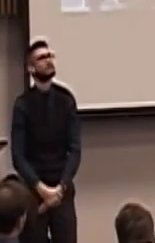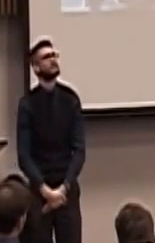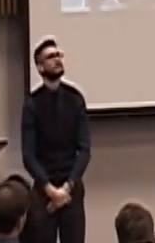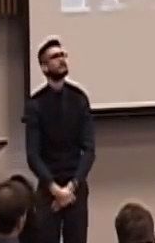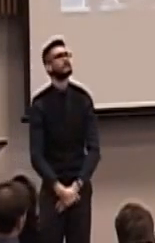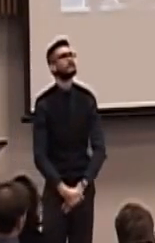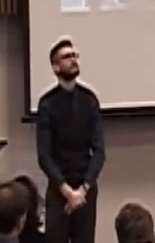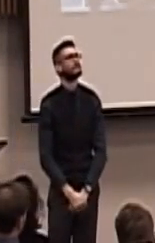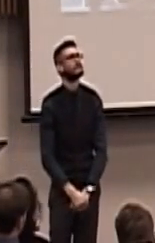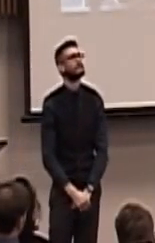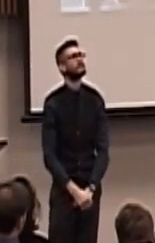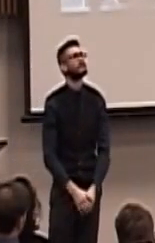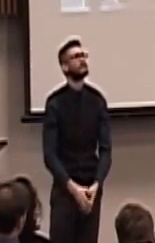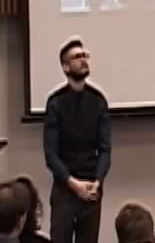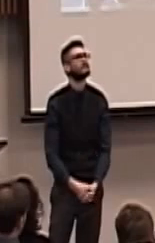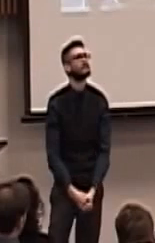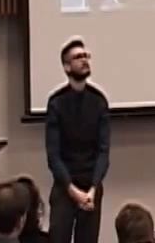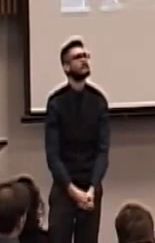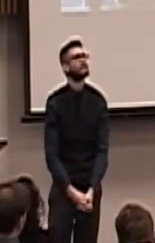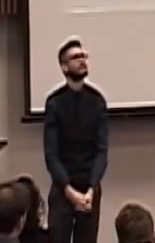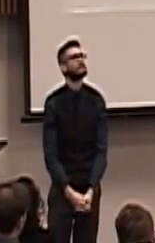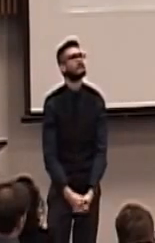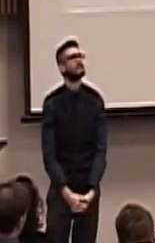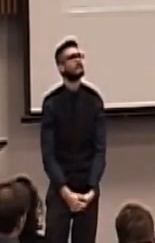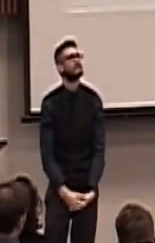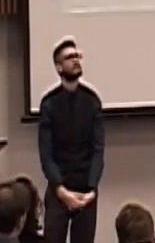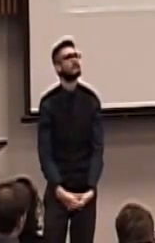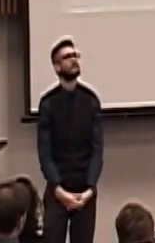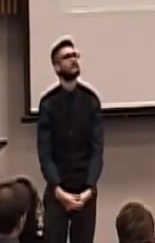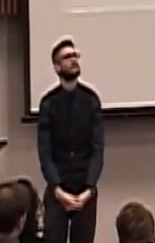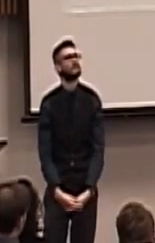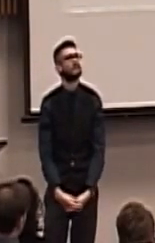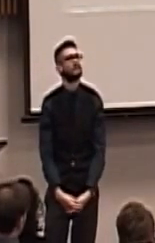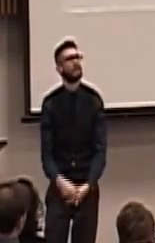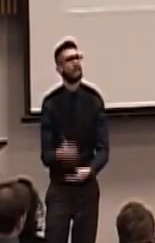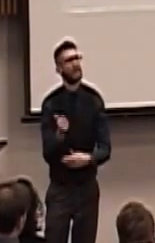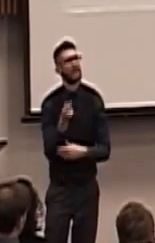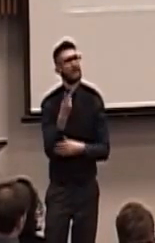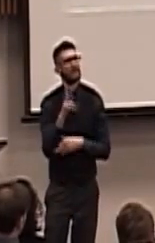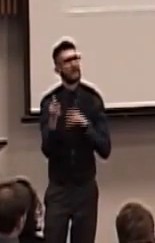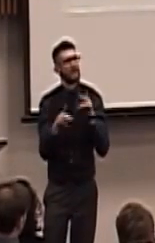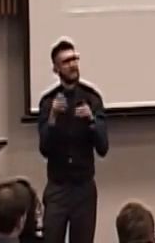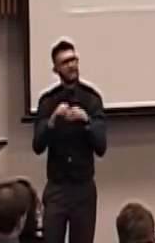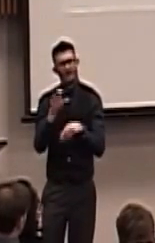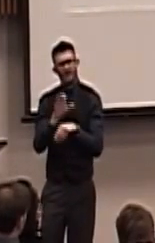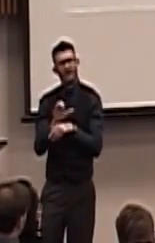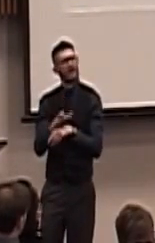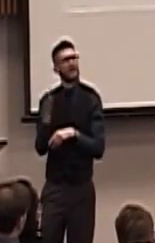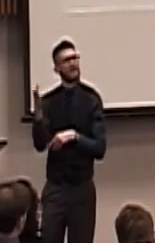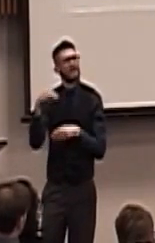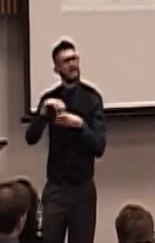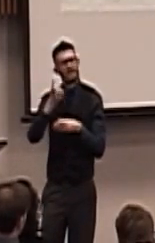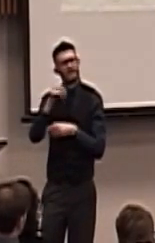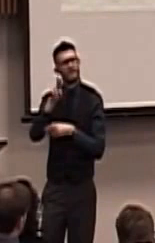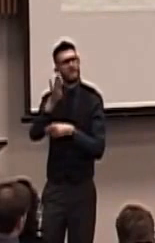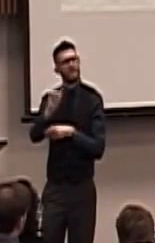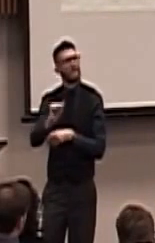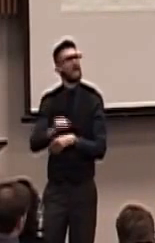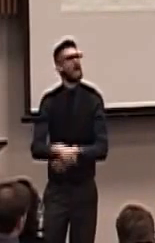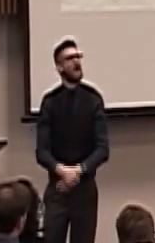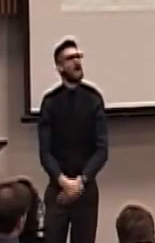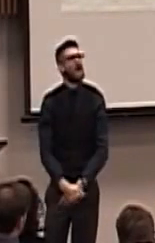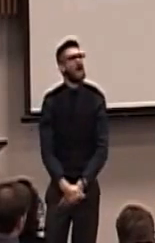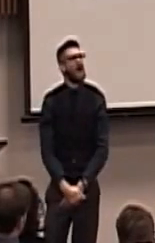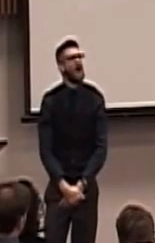could show a little bit more about that. Here's a couple of the people there, the church in Juba,